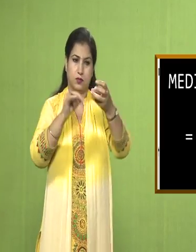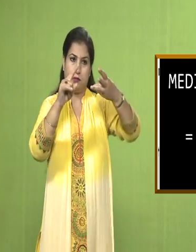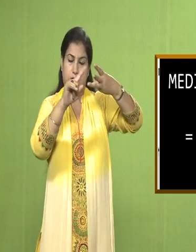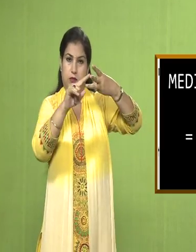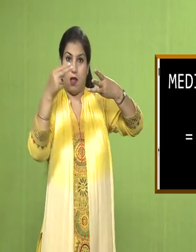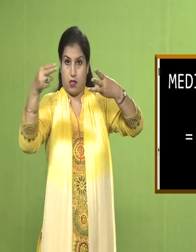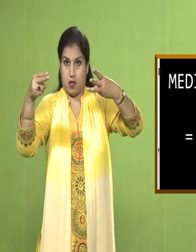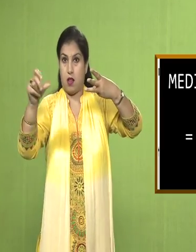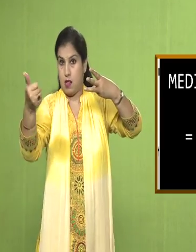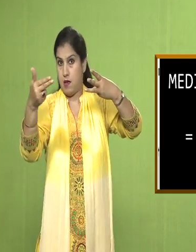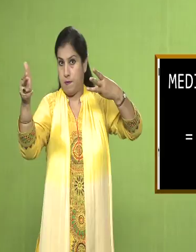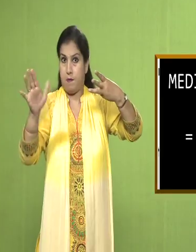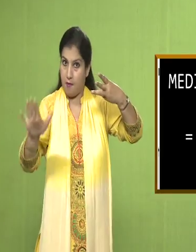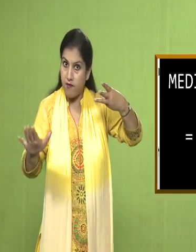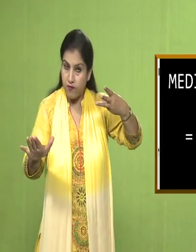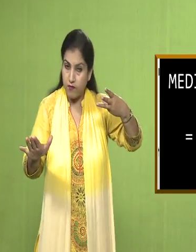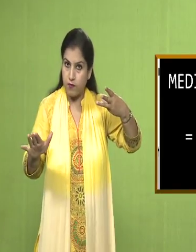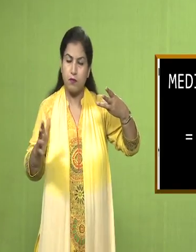Medieval age is also called Dark Age